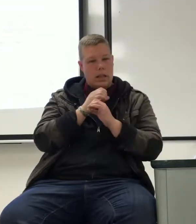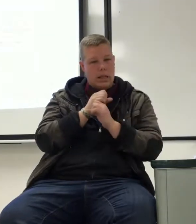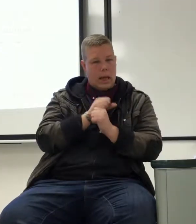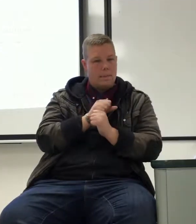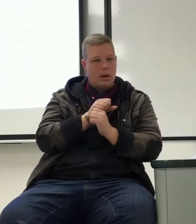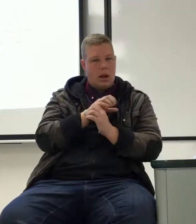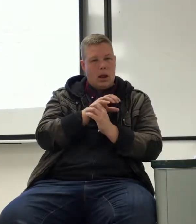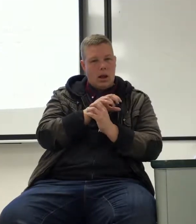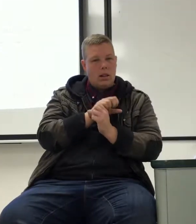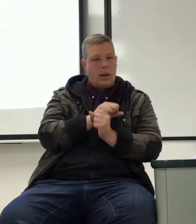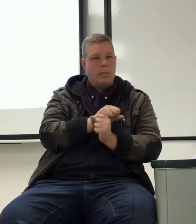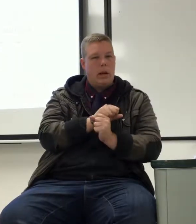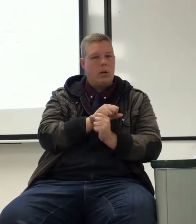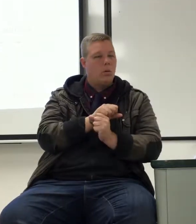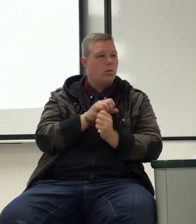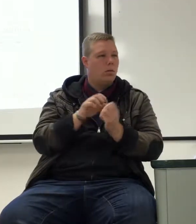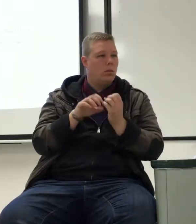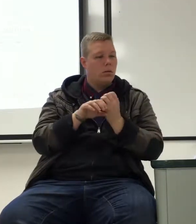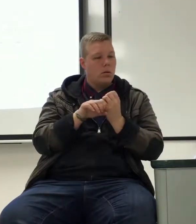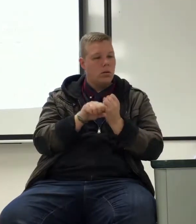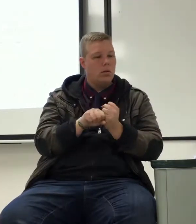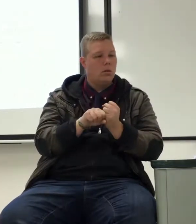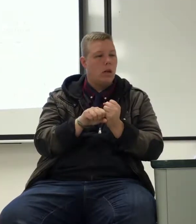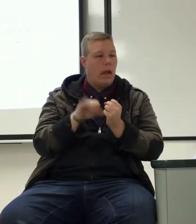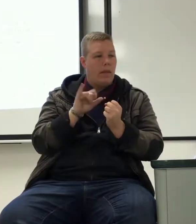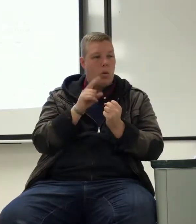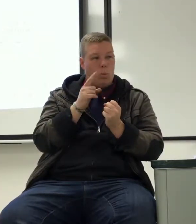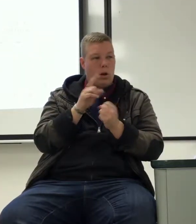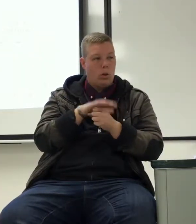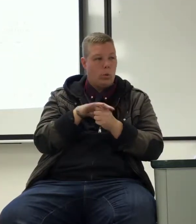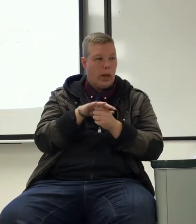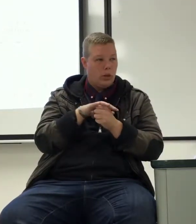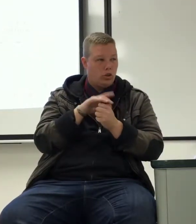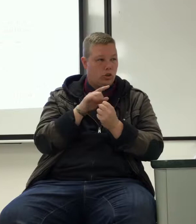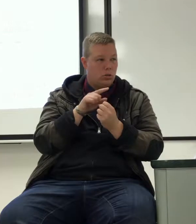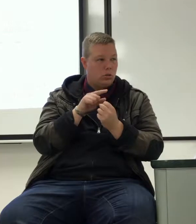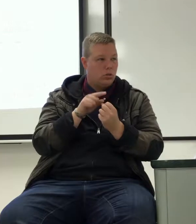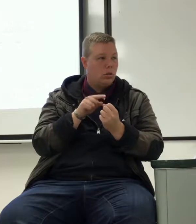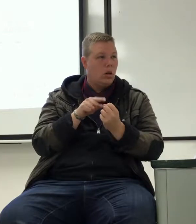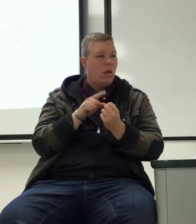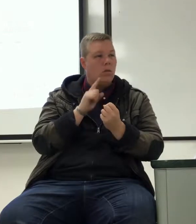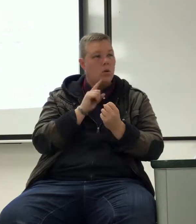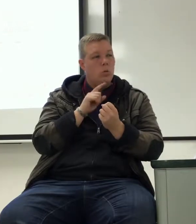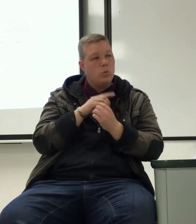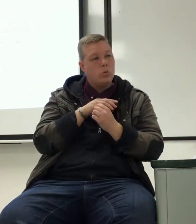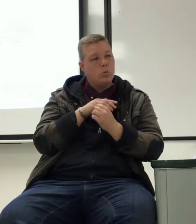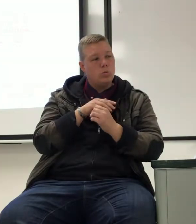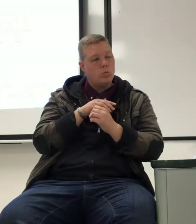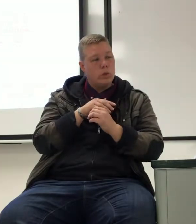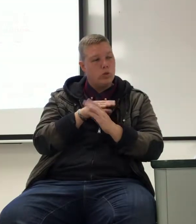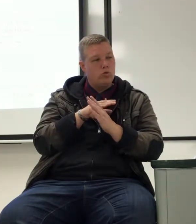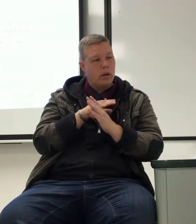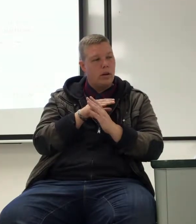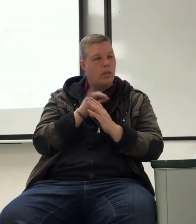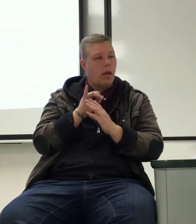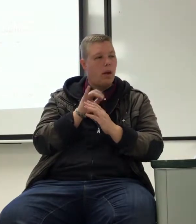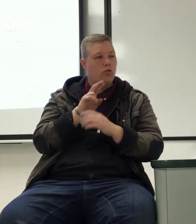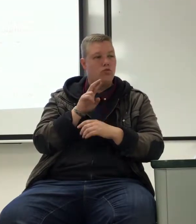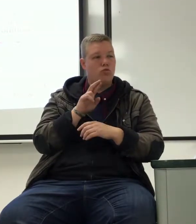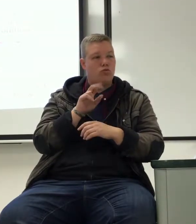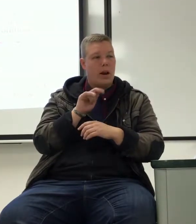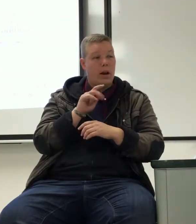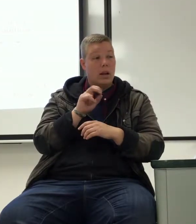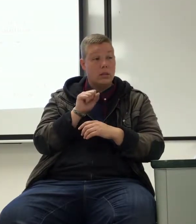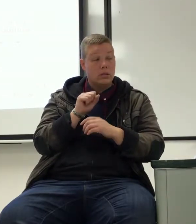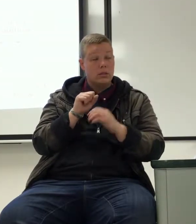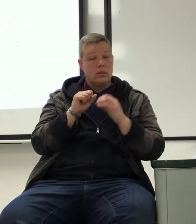in one location. And at that location, you're restricting the radius. Therefore, you